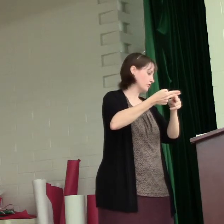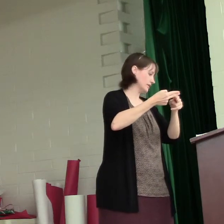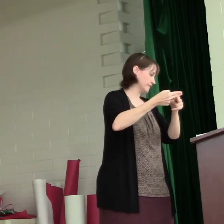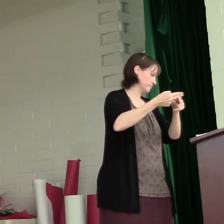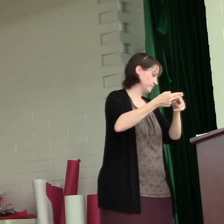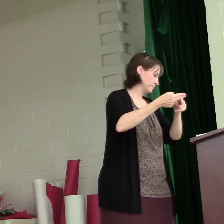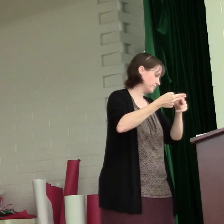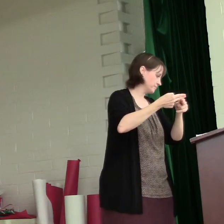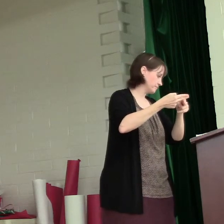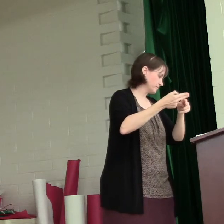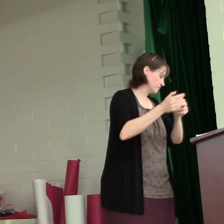temporarily.